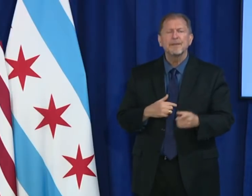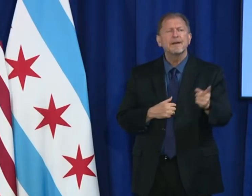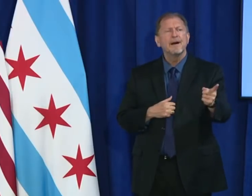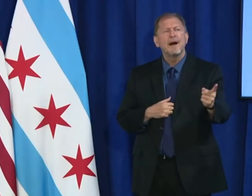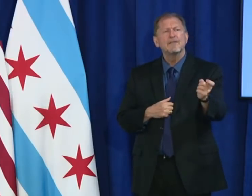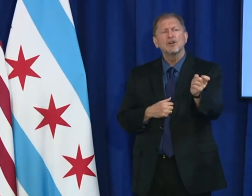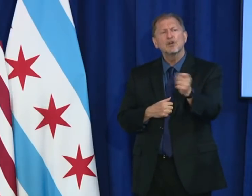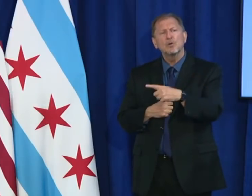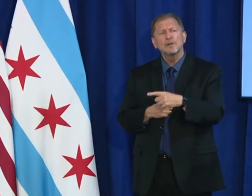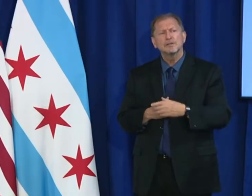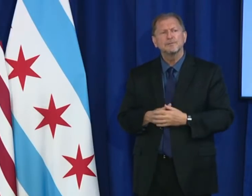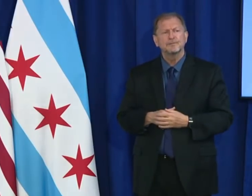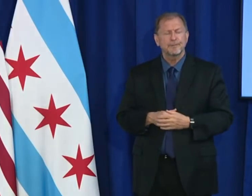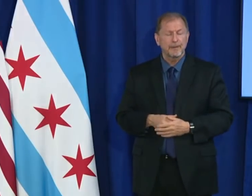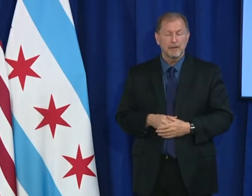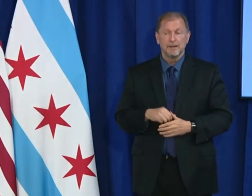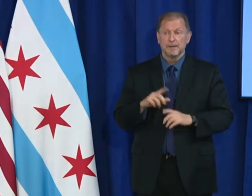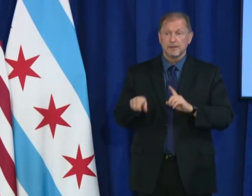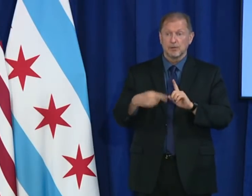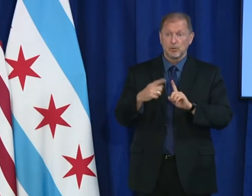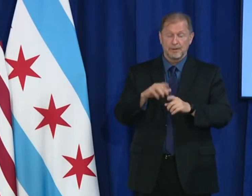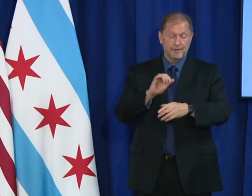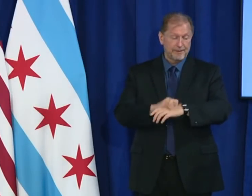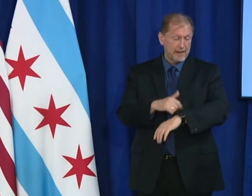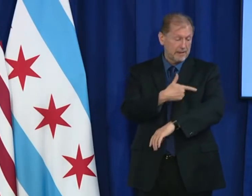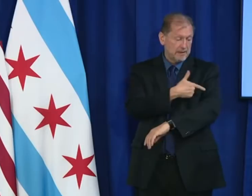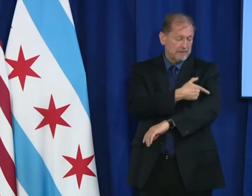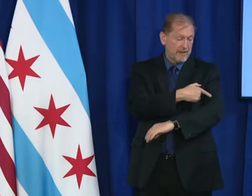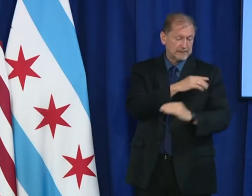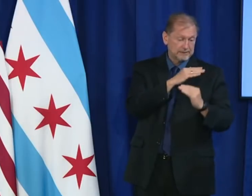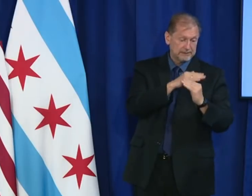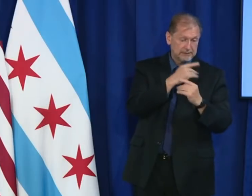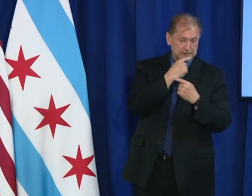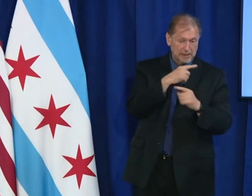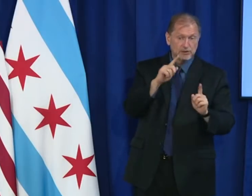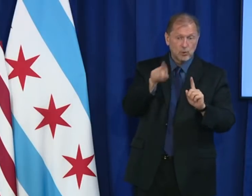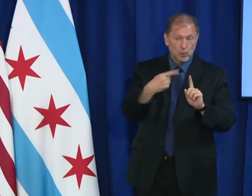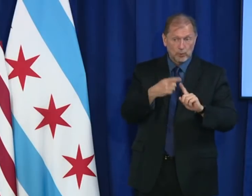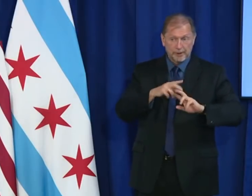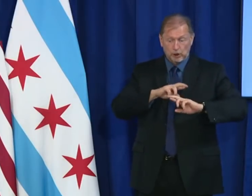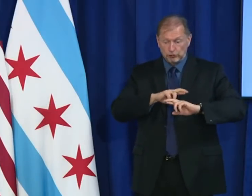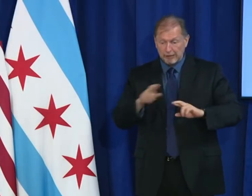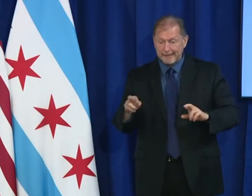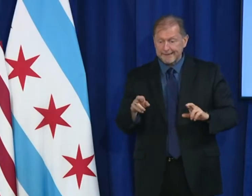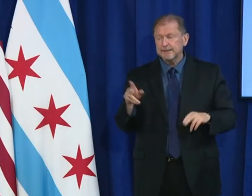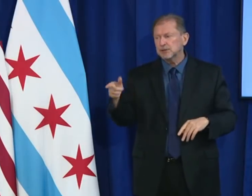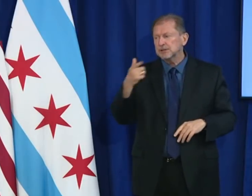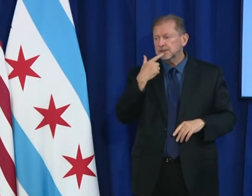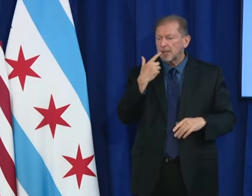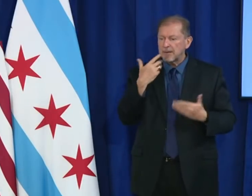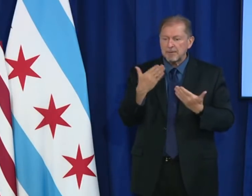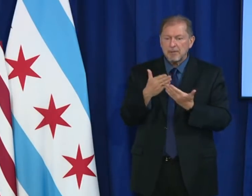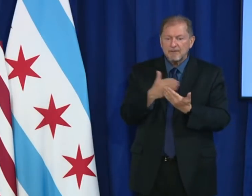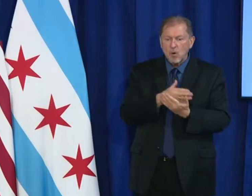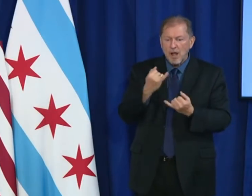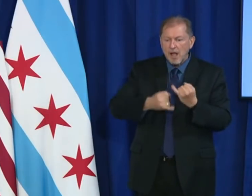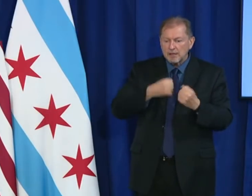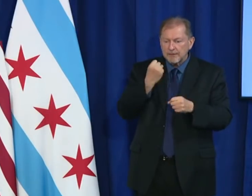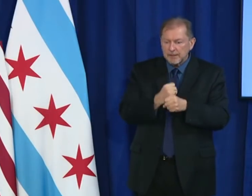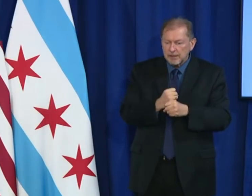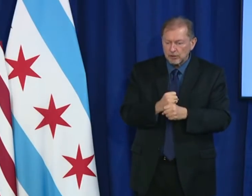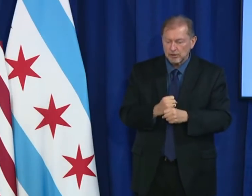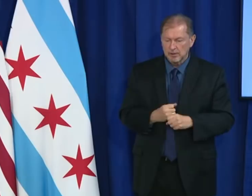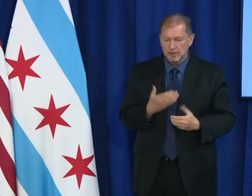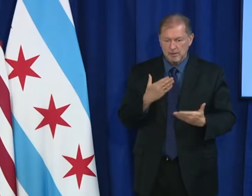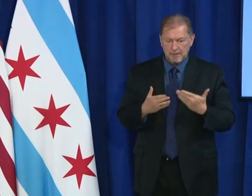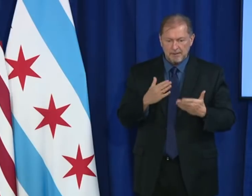when the vaccine and the efficacy has been announced and the time it might be available. And do you have any worries that